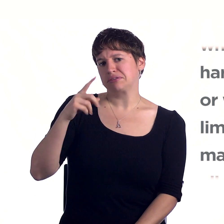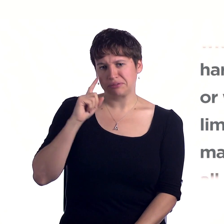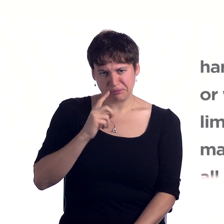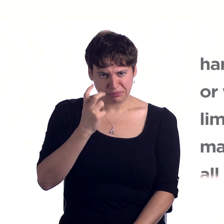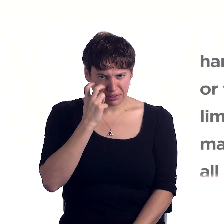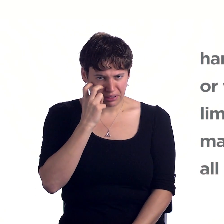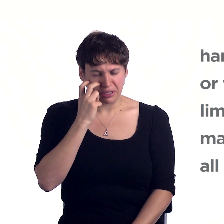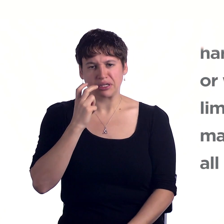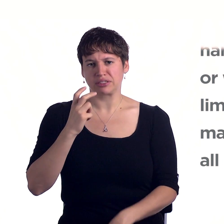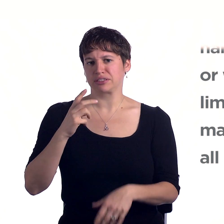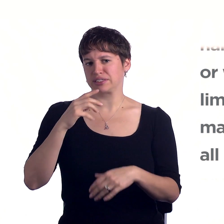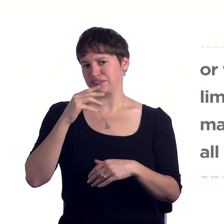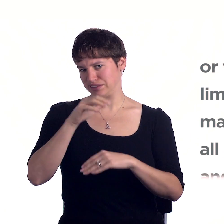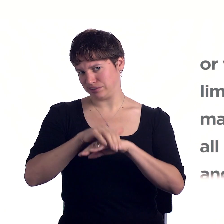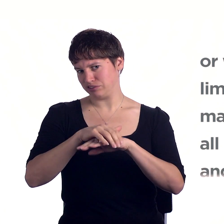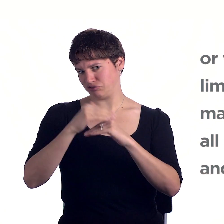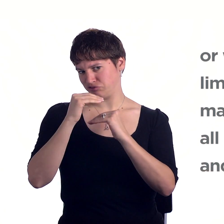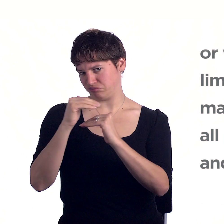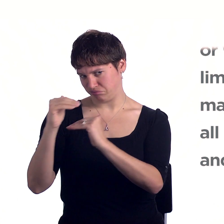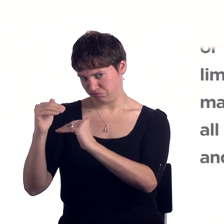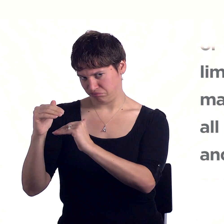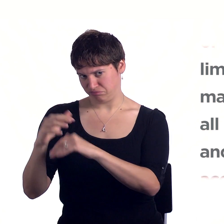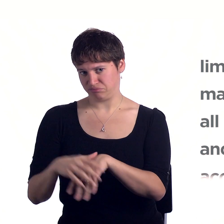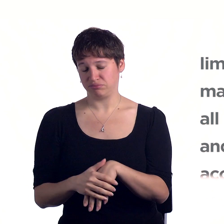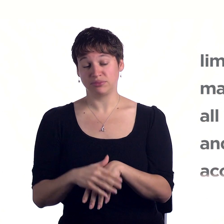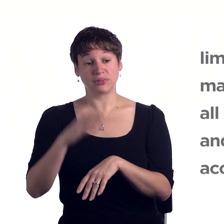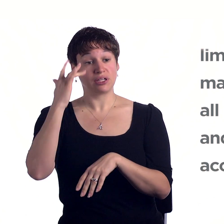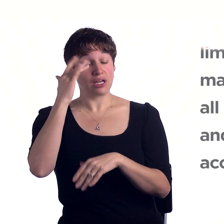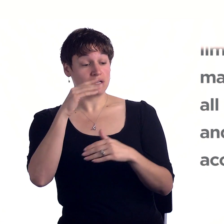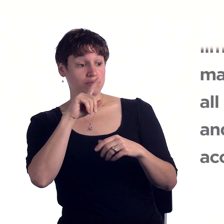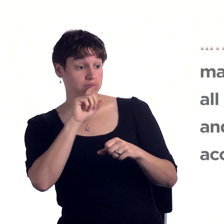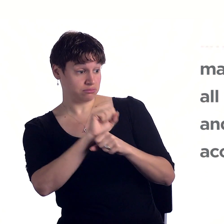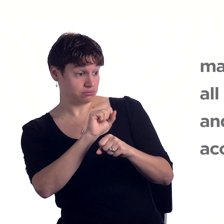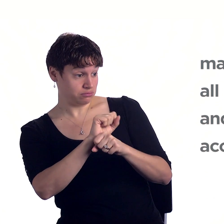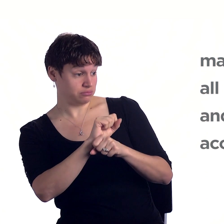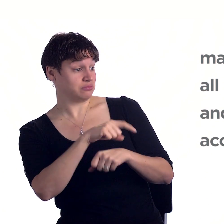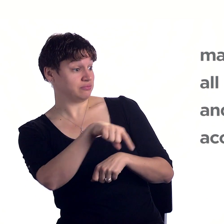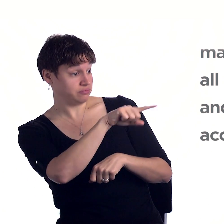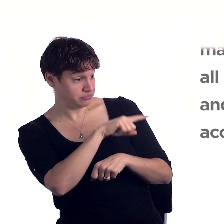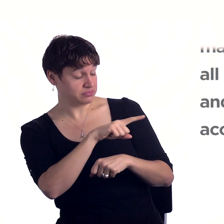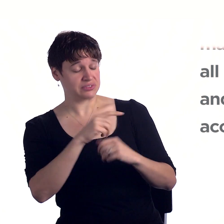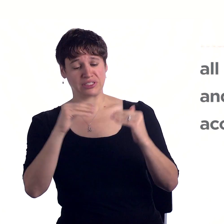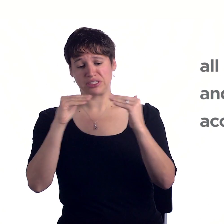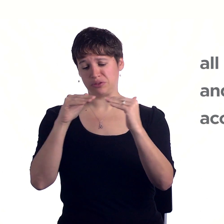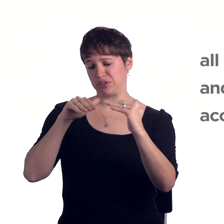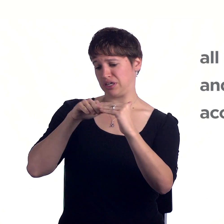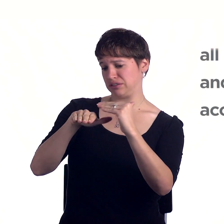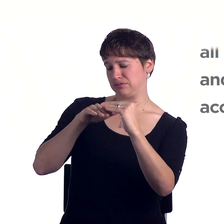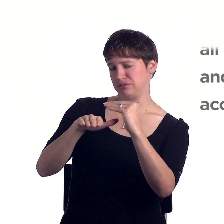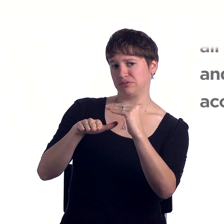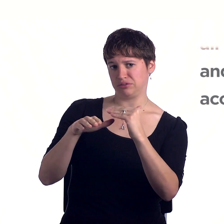speak limited English, making sure that all patients and visitors have equal access to health